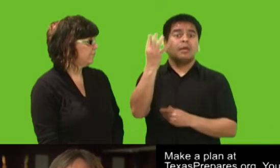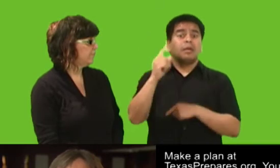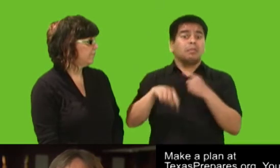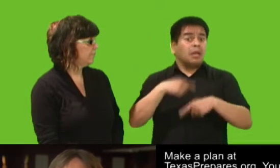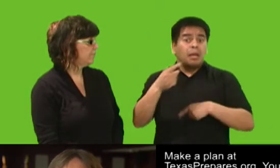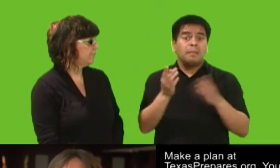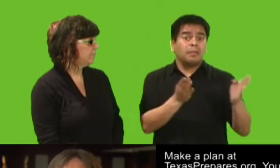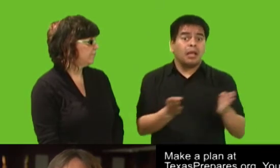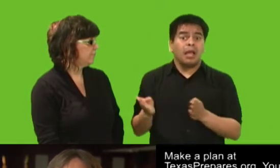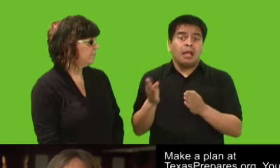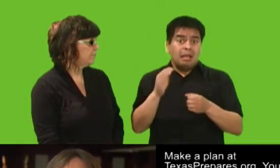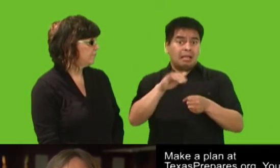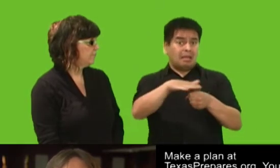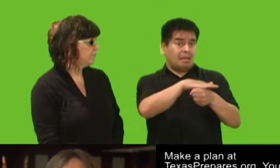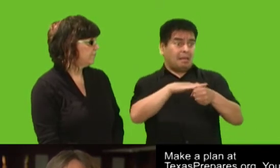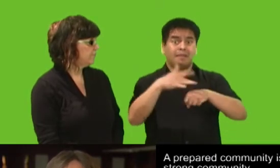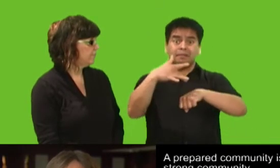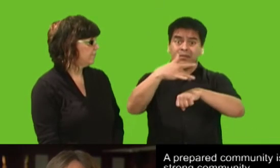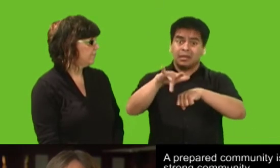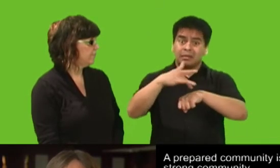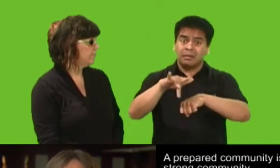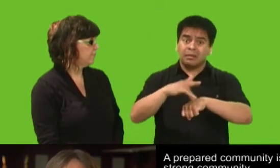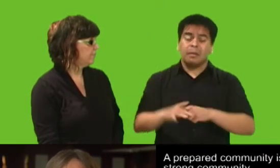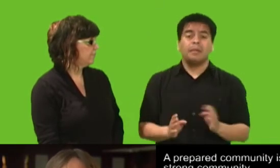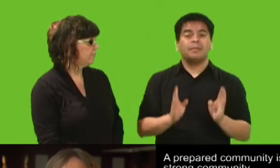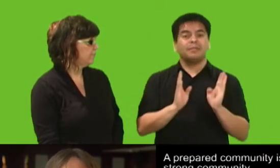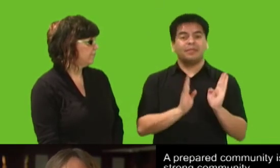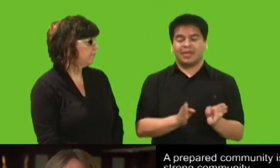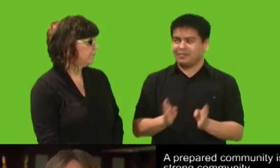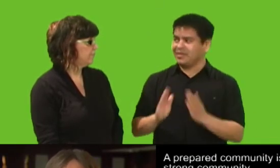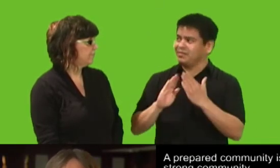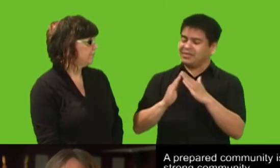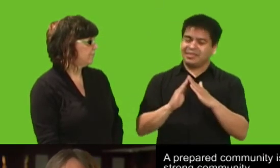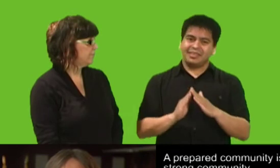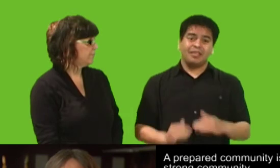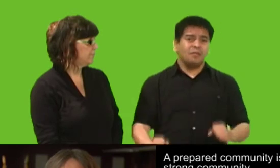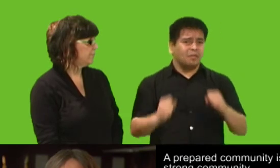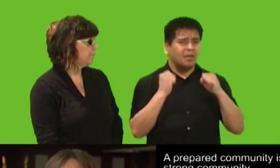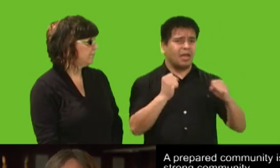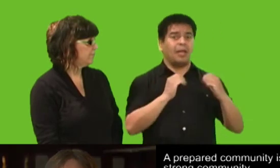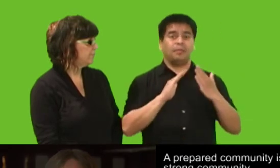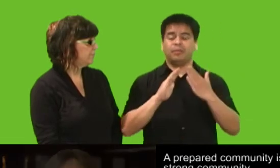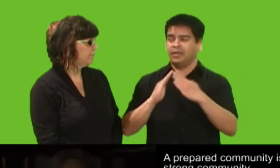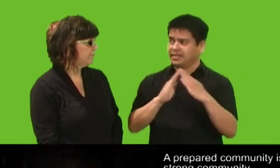available in your area. A prepared community is a strong community.